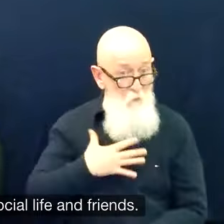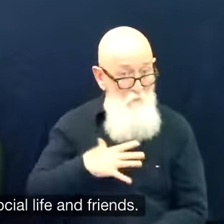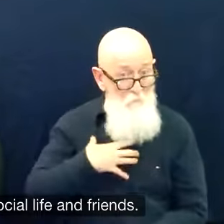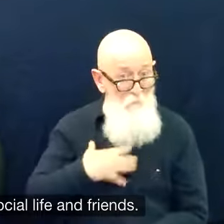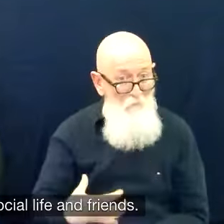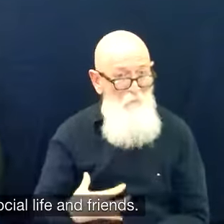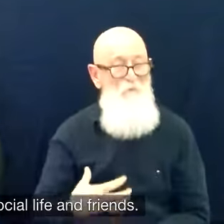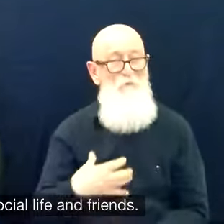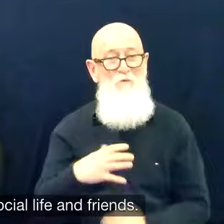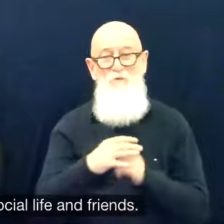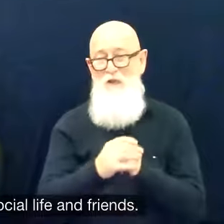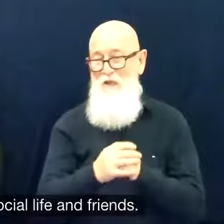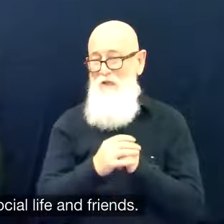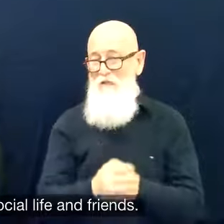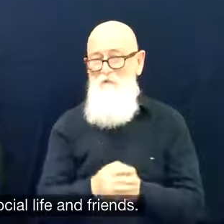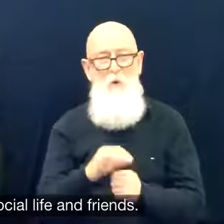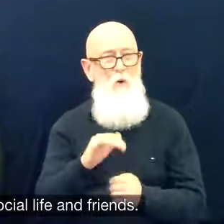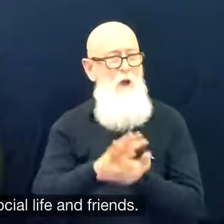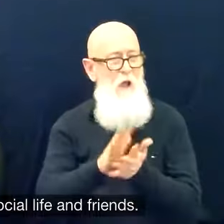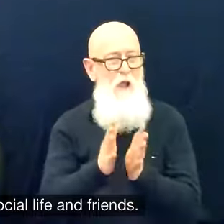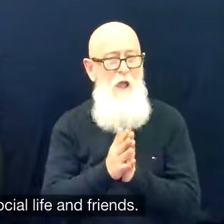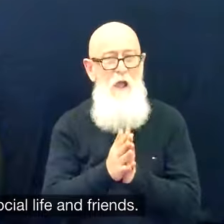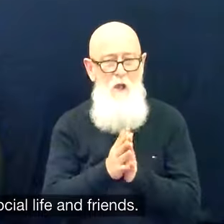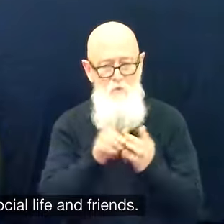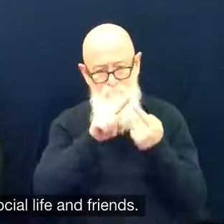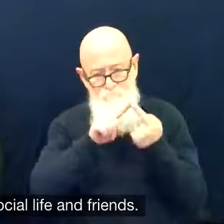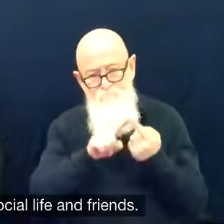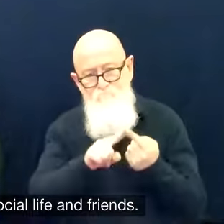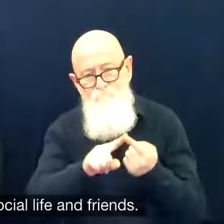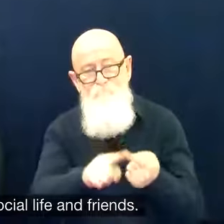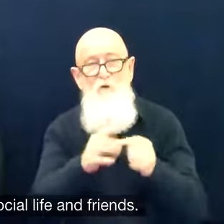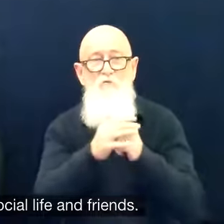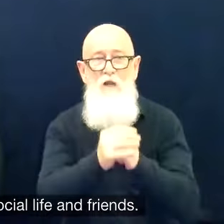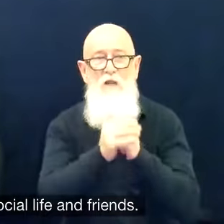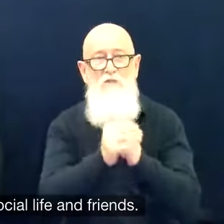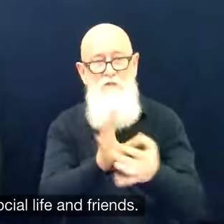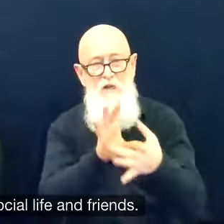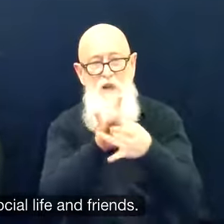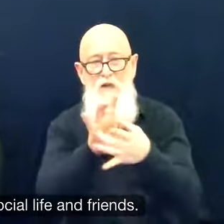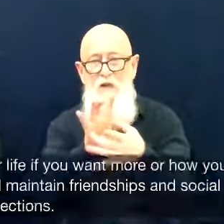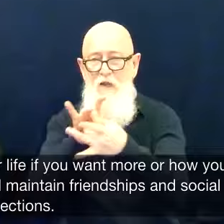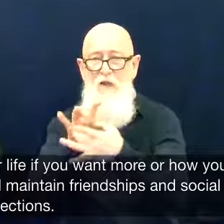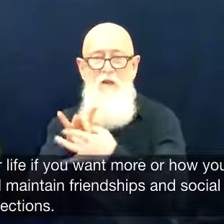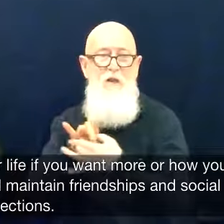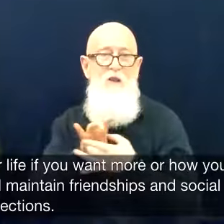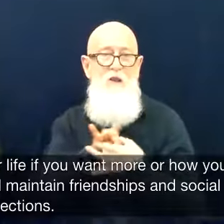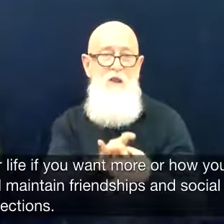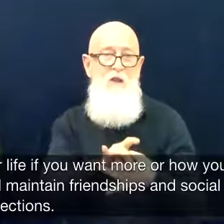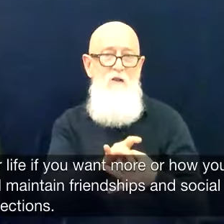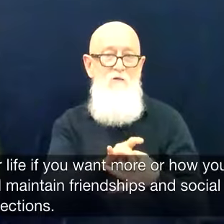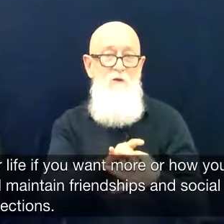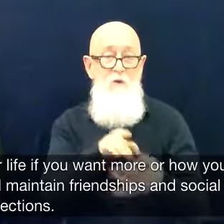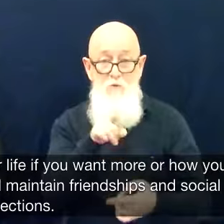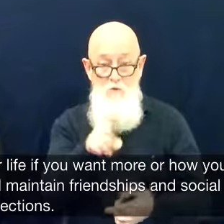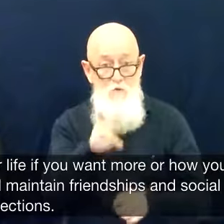you manage your friendships and maintain friendships and social connections. So how you interact, whether it's